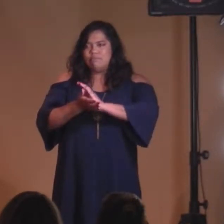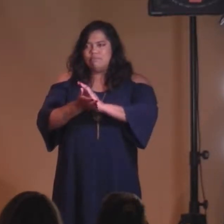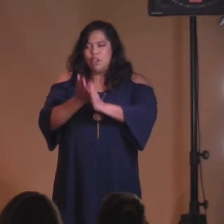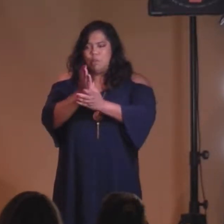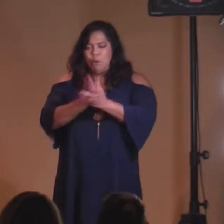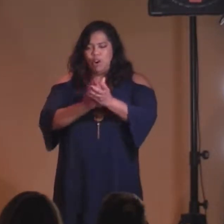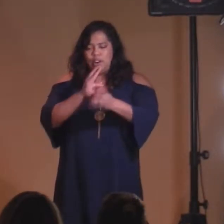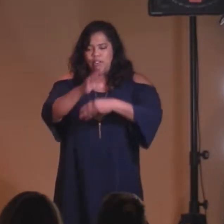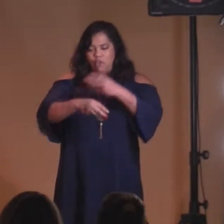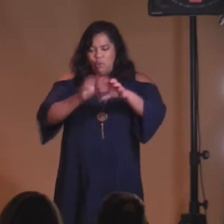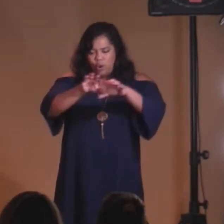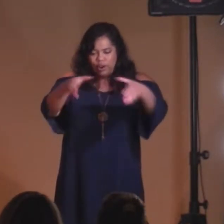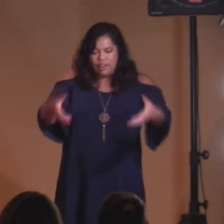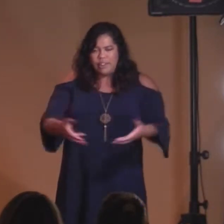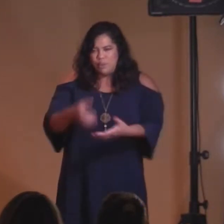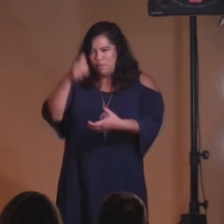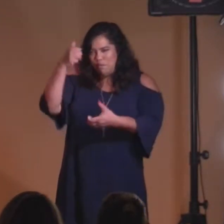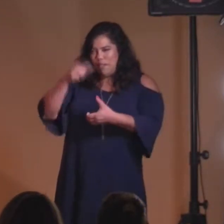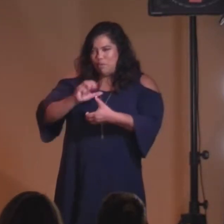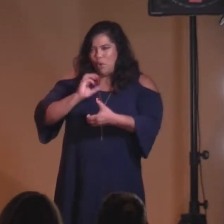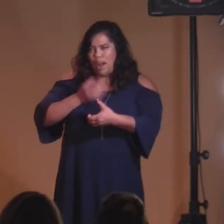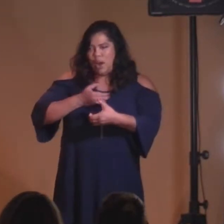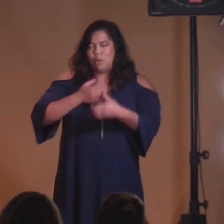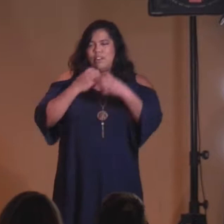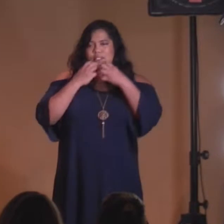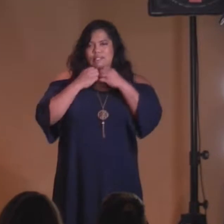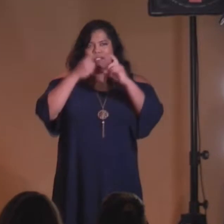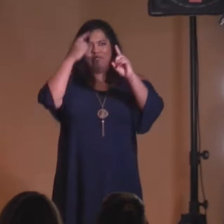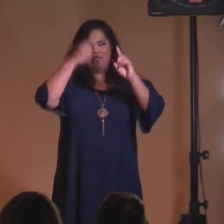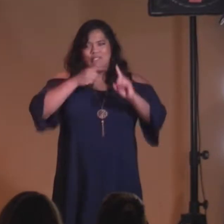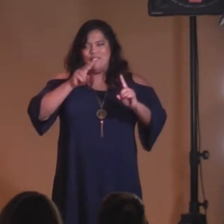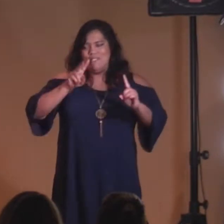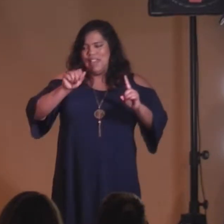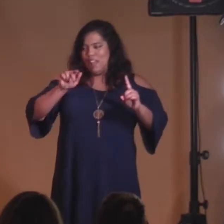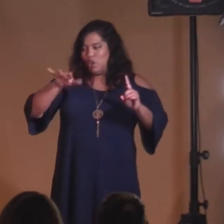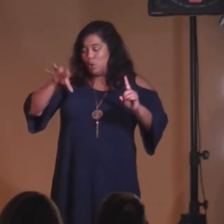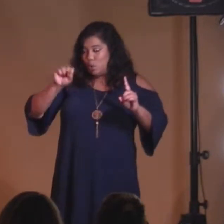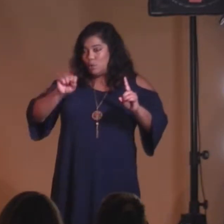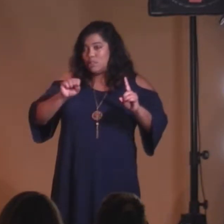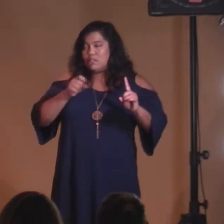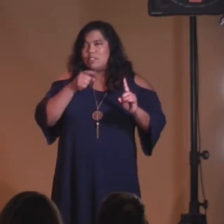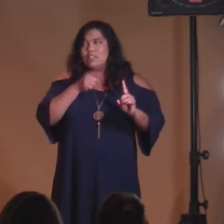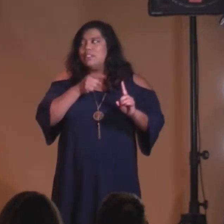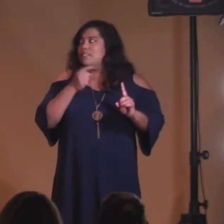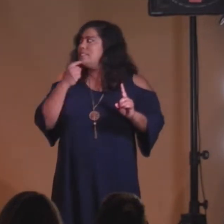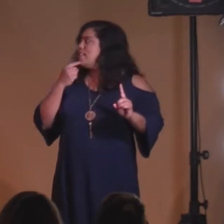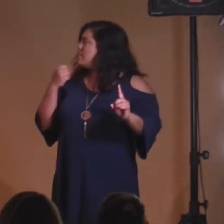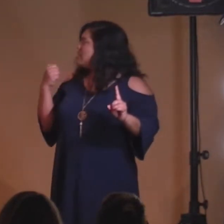one of the values, for those who don't know the values yet. So our values, CSL,